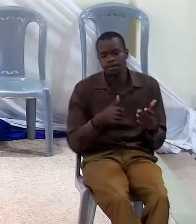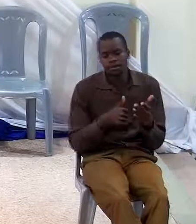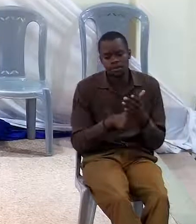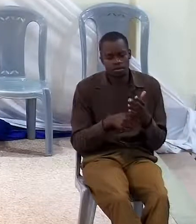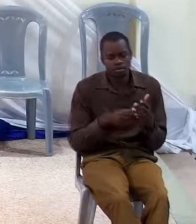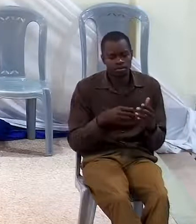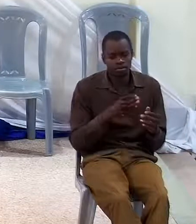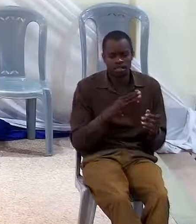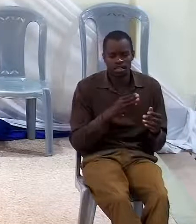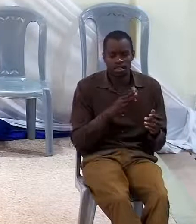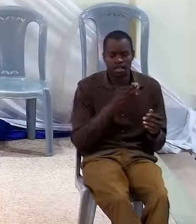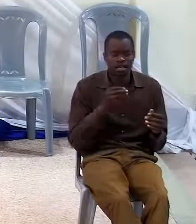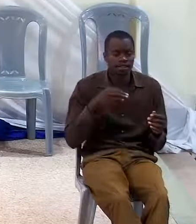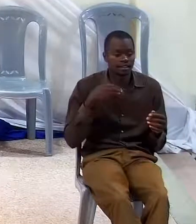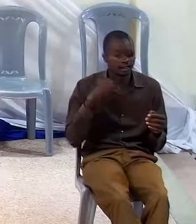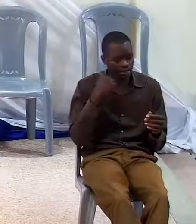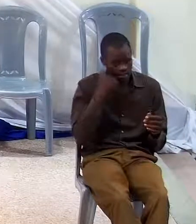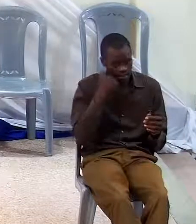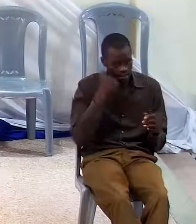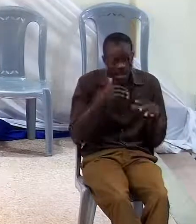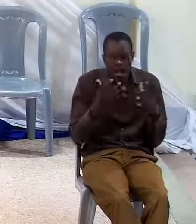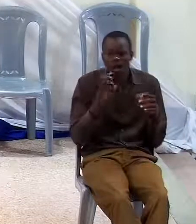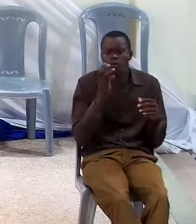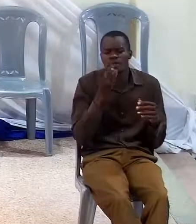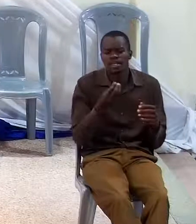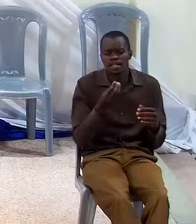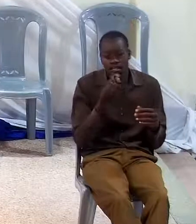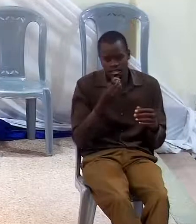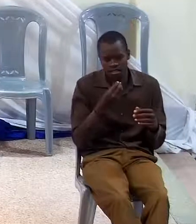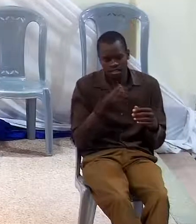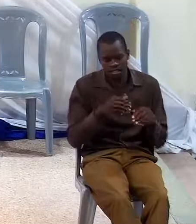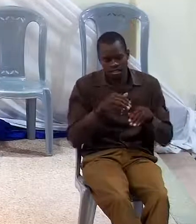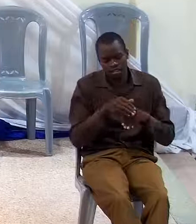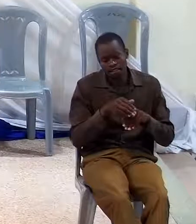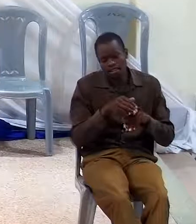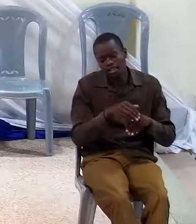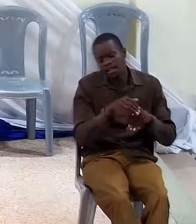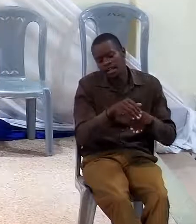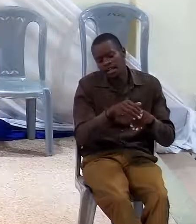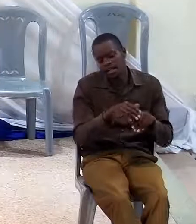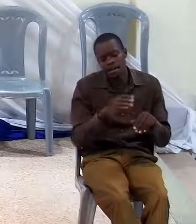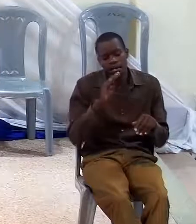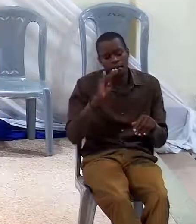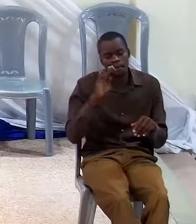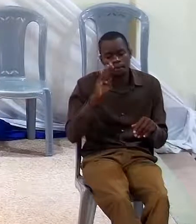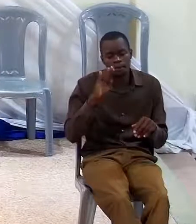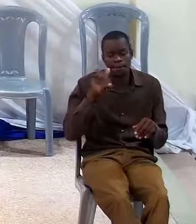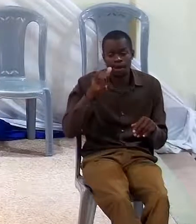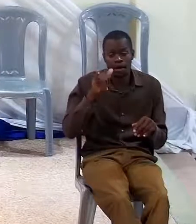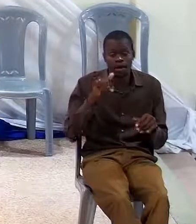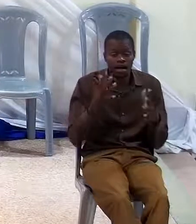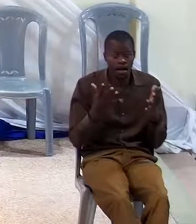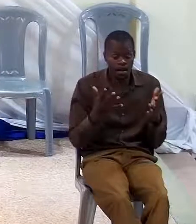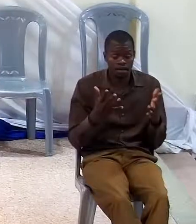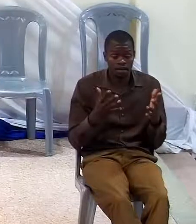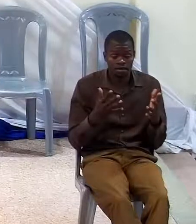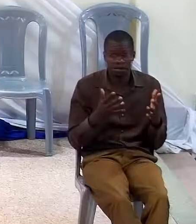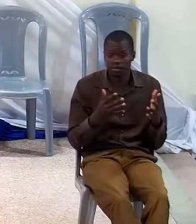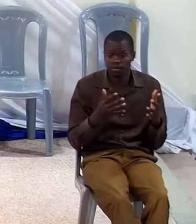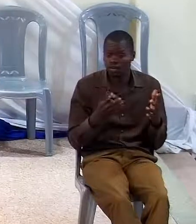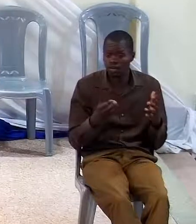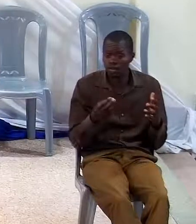is guided by what we call the serving sizes or the food portion,